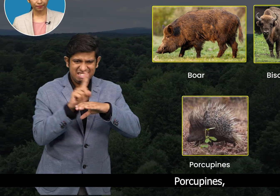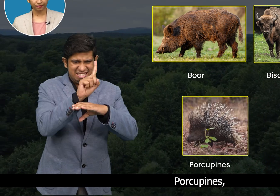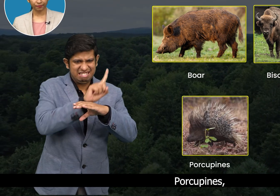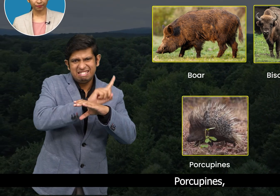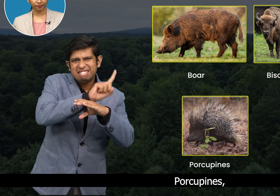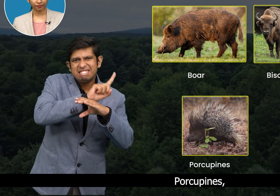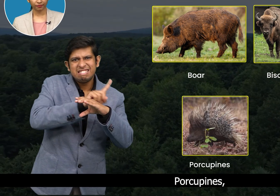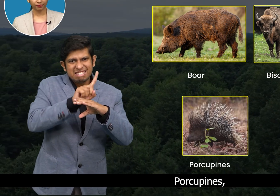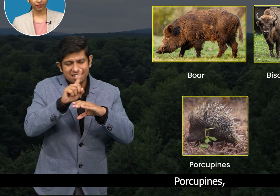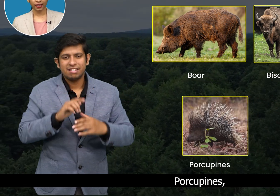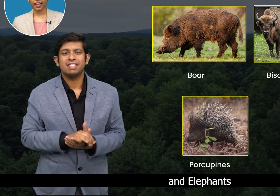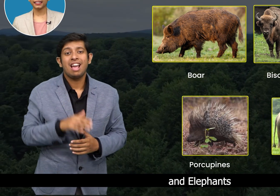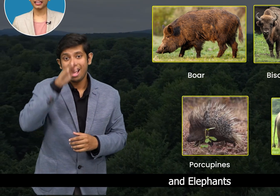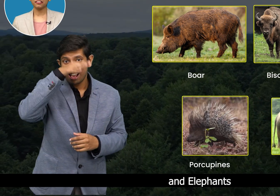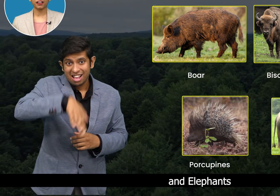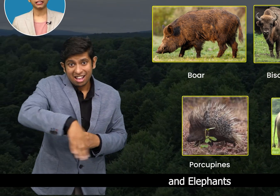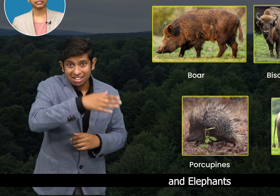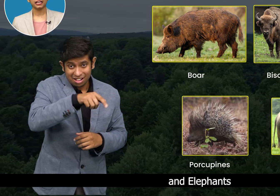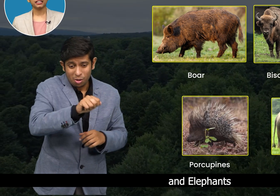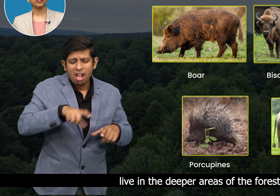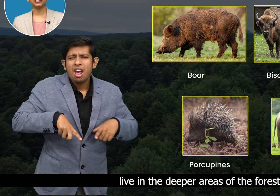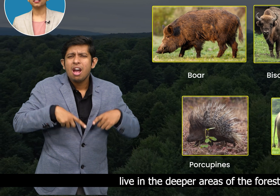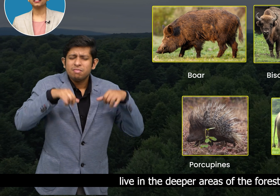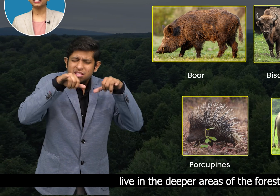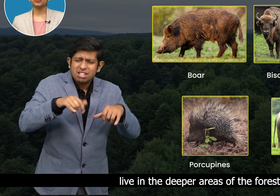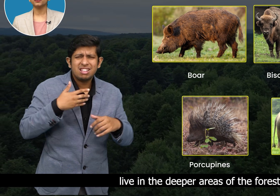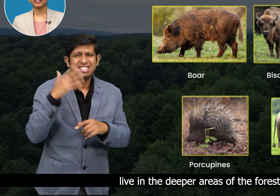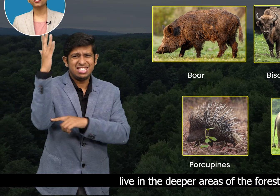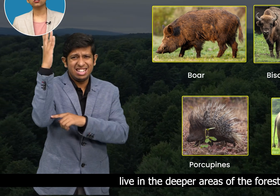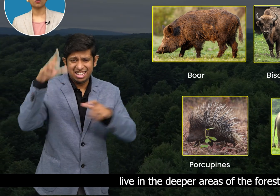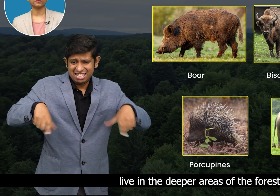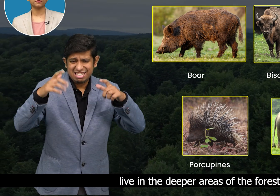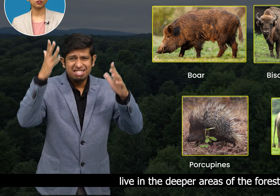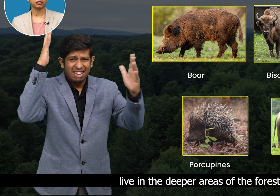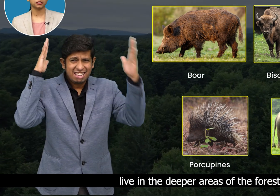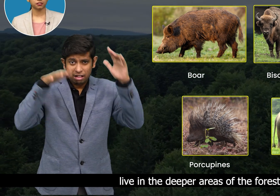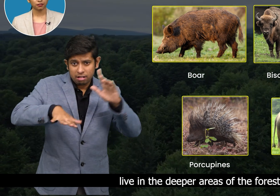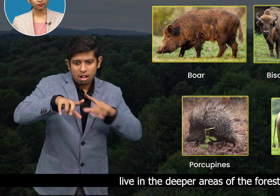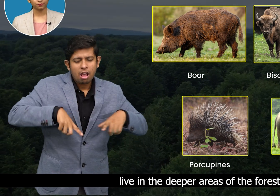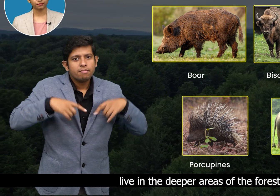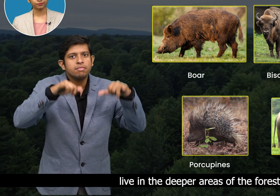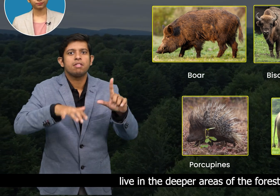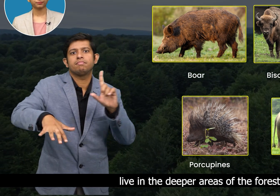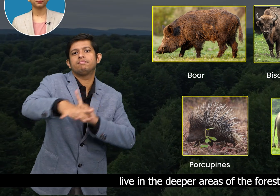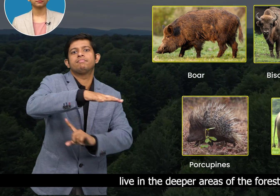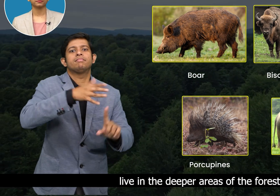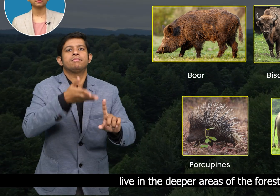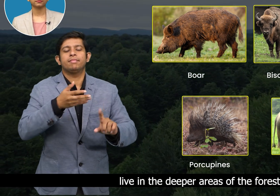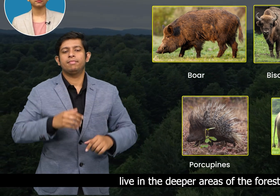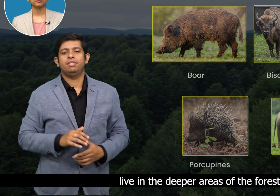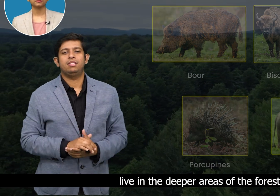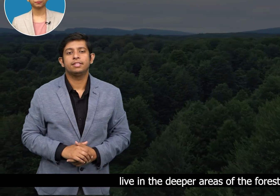porcupines, and elephants live in the deeper areas of the forest.